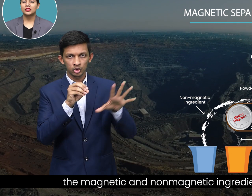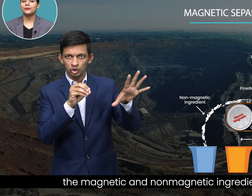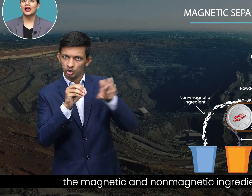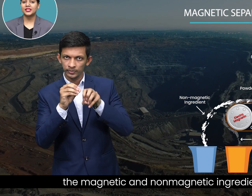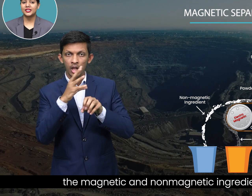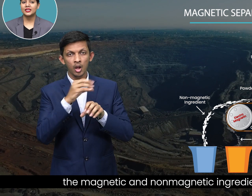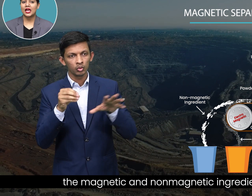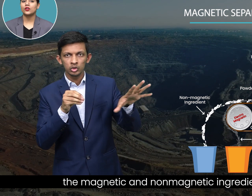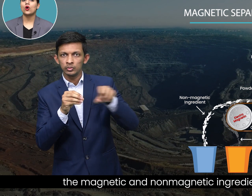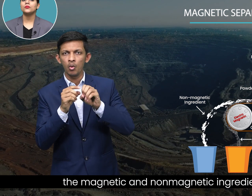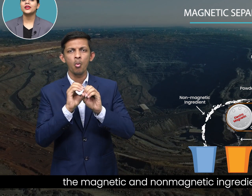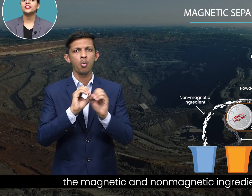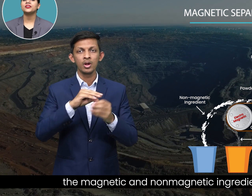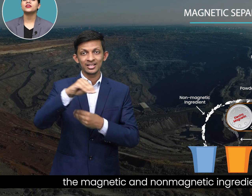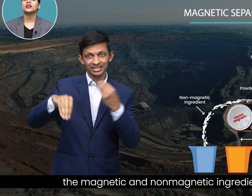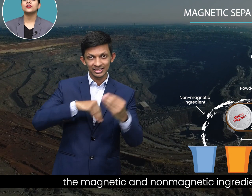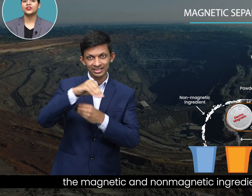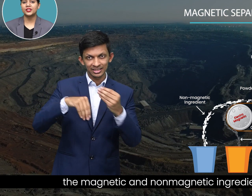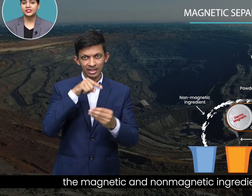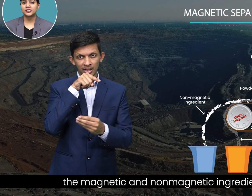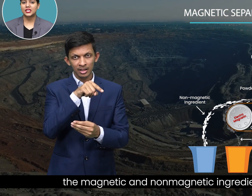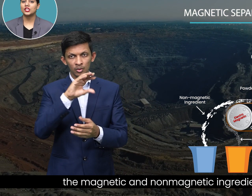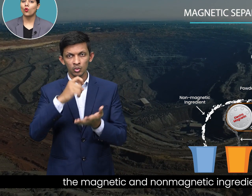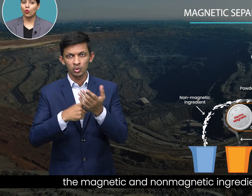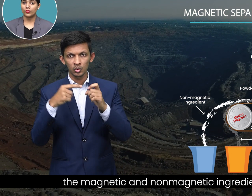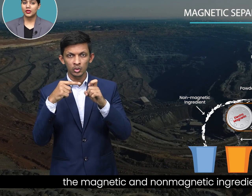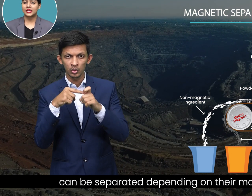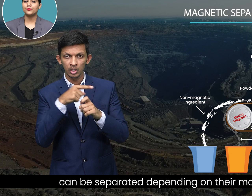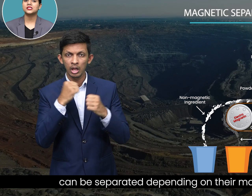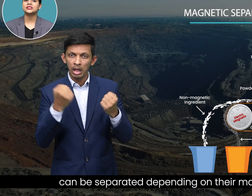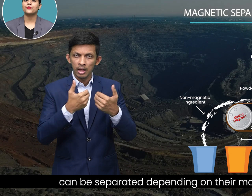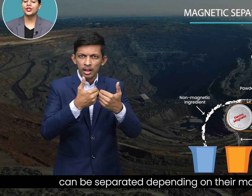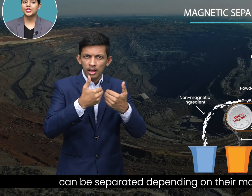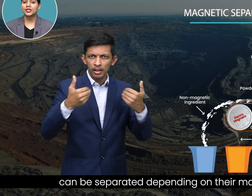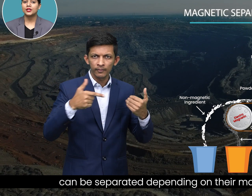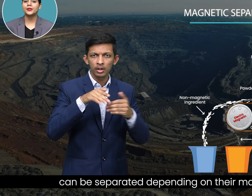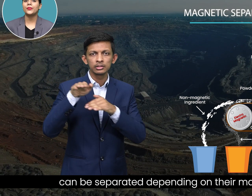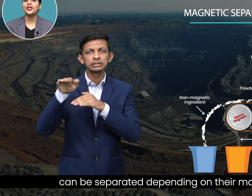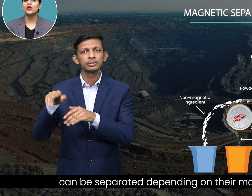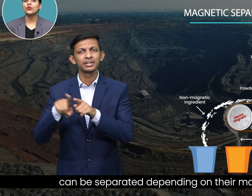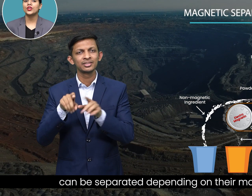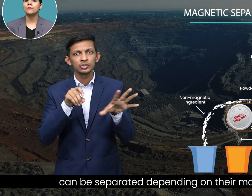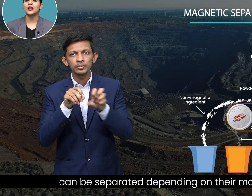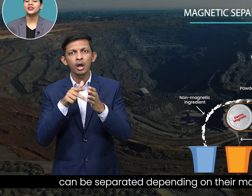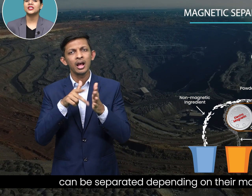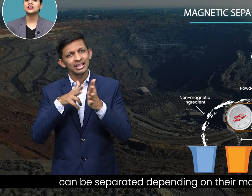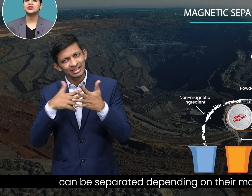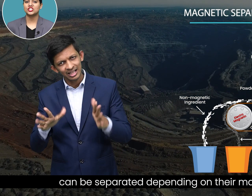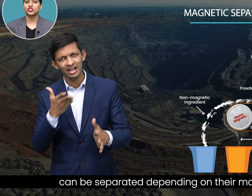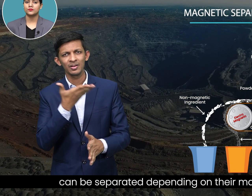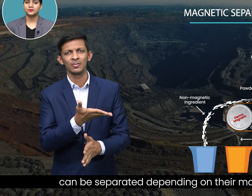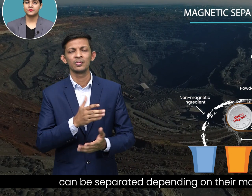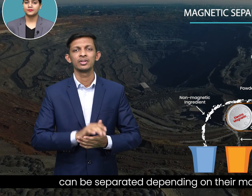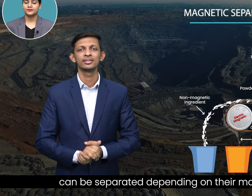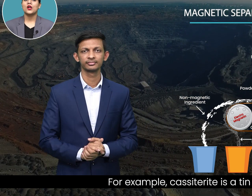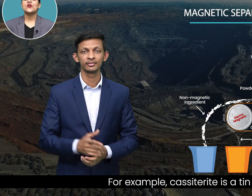way, the magnetic and non-magnetic ingredients in the ore can be separated depending on their magnetic